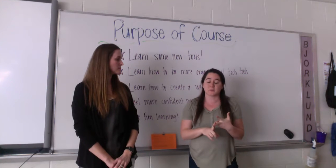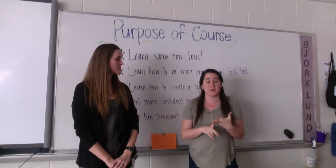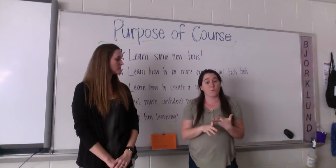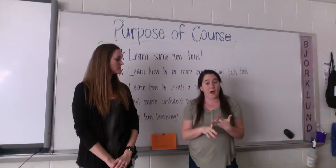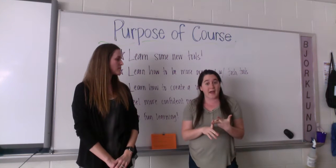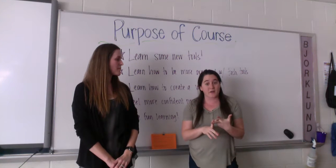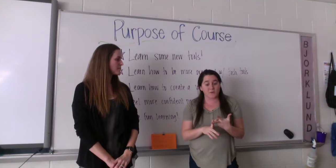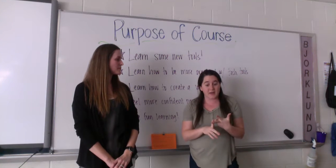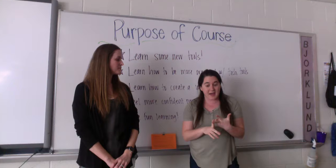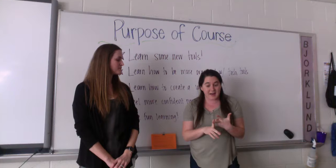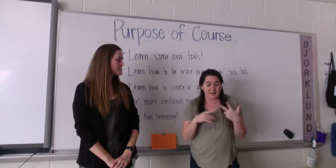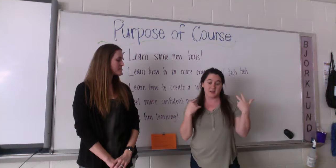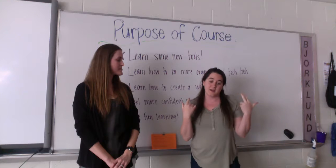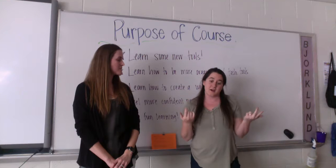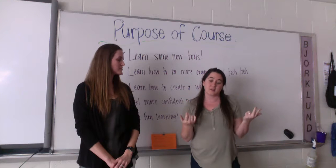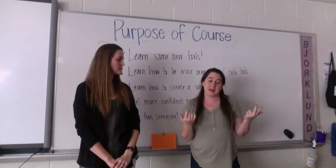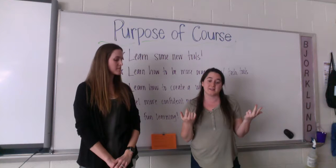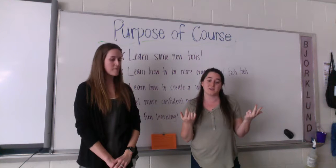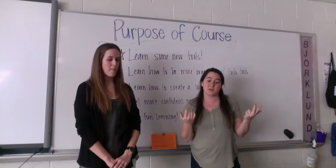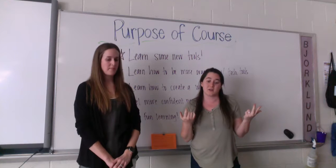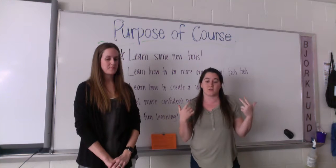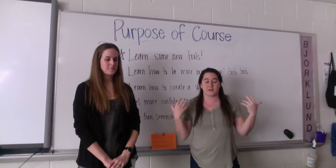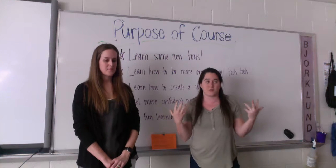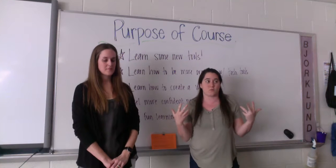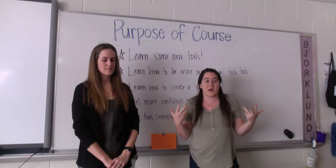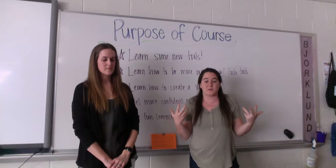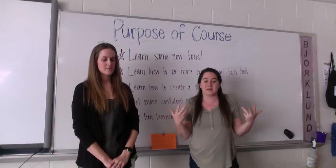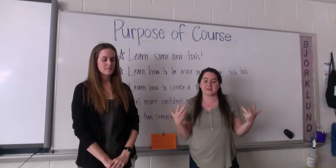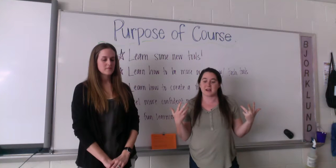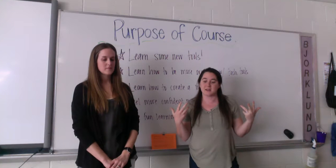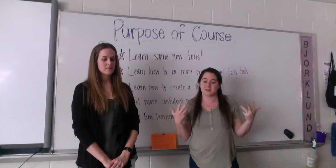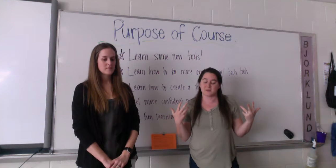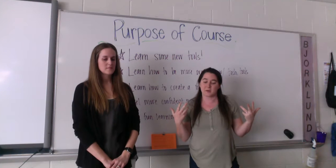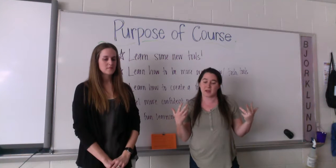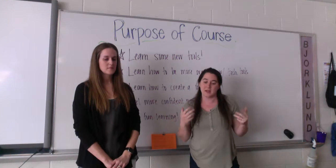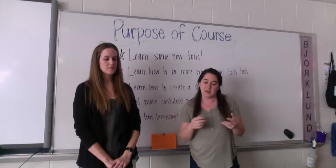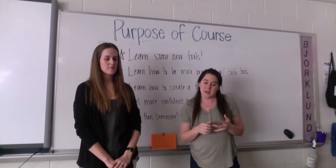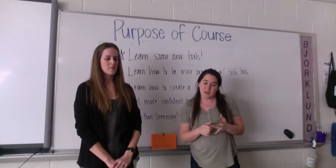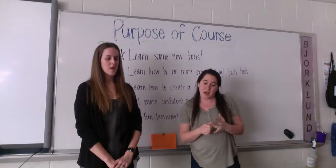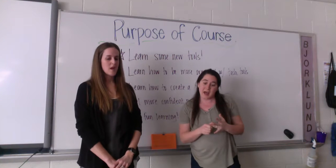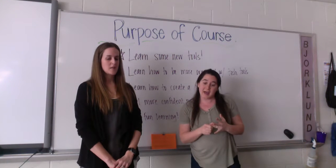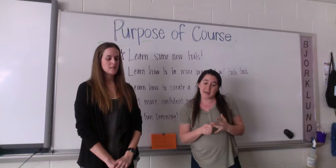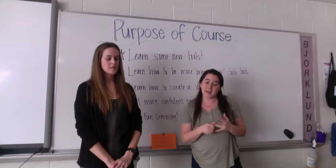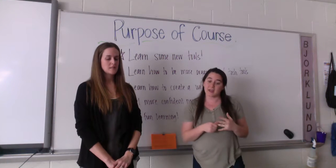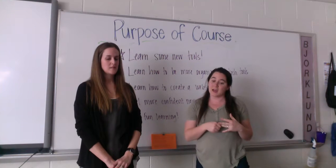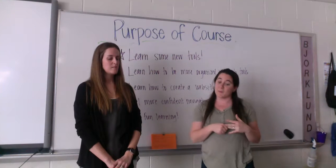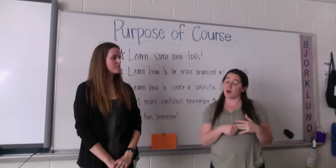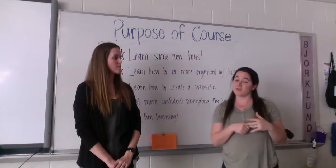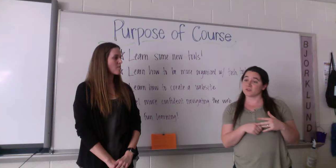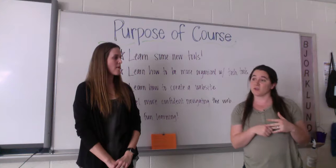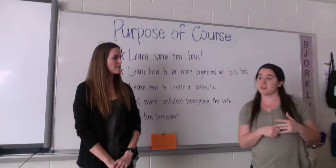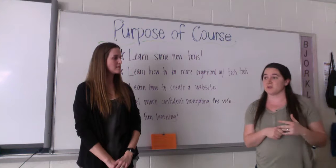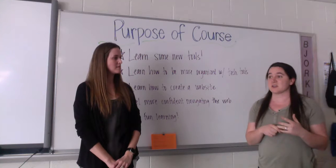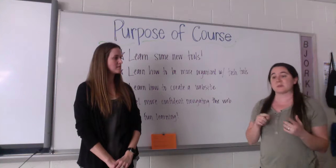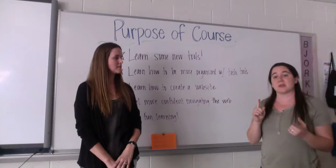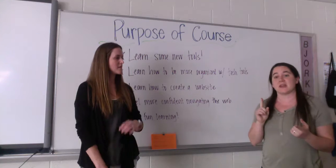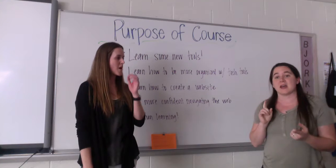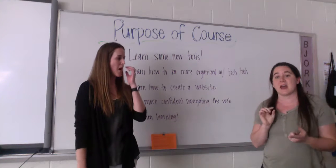explain why we had our class the way, or like why we designed it this way. I am also going to explain how